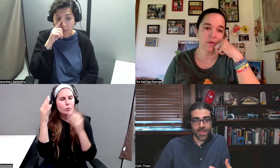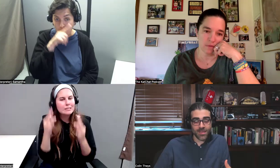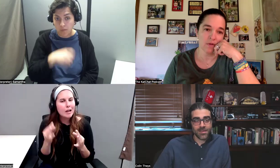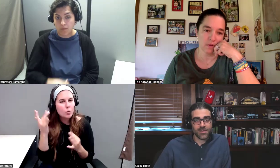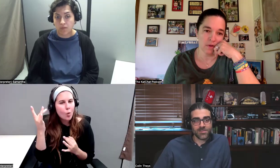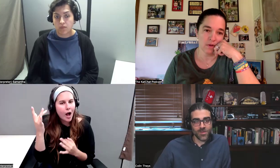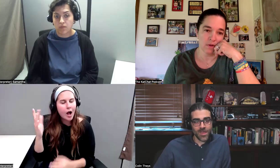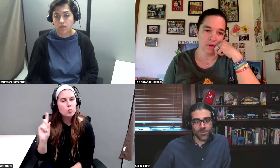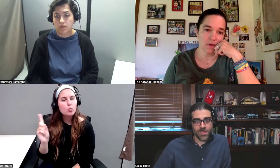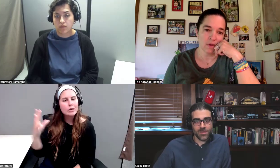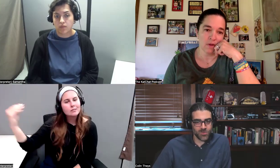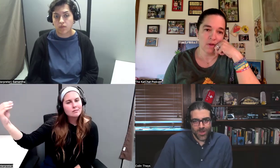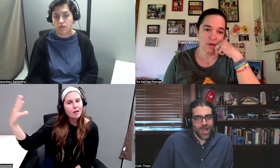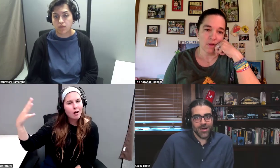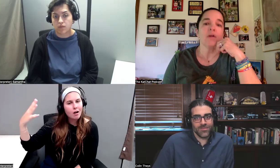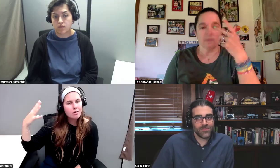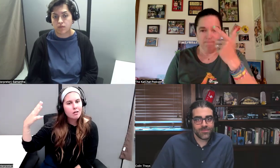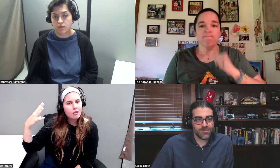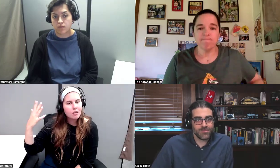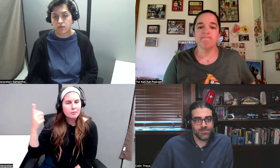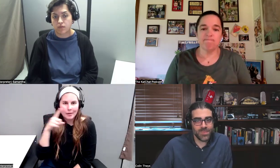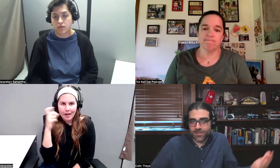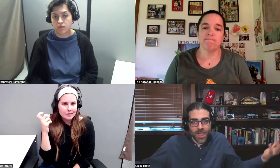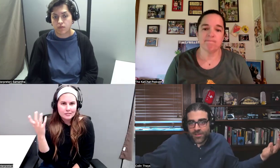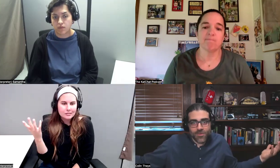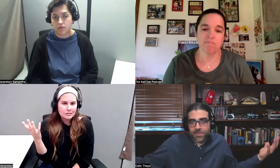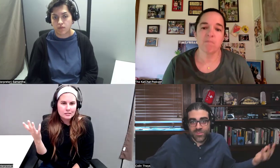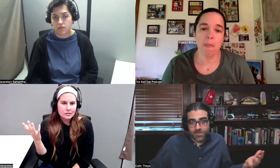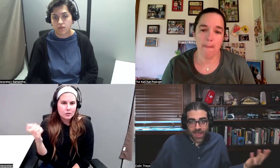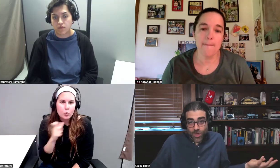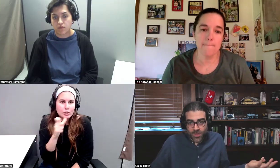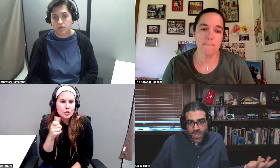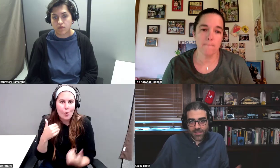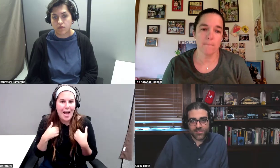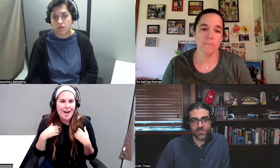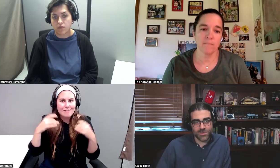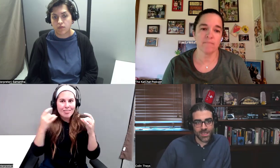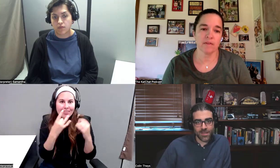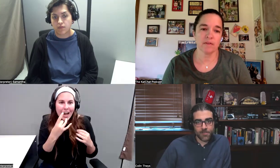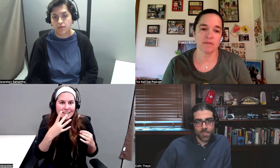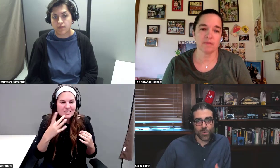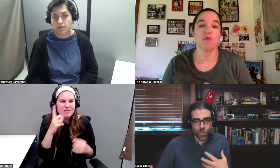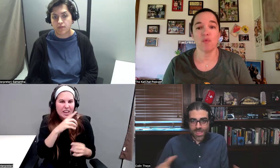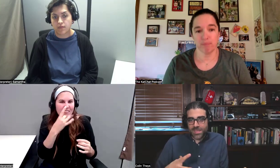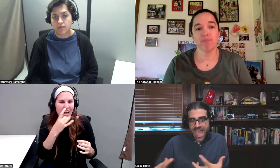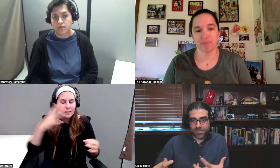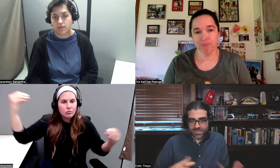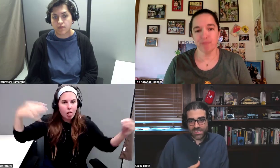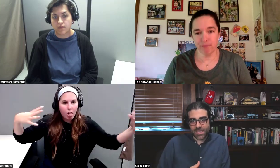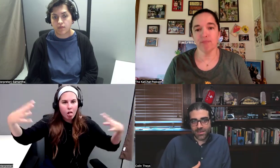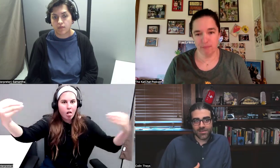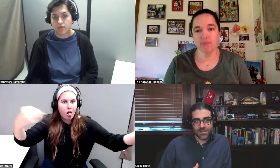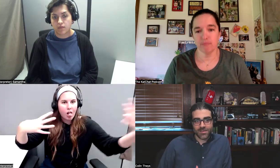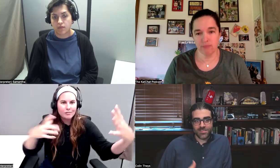of day, so that because we don't have big Mm, lighting frames and we had no lights, so it's like we adapt